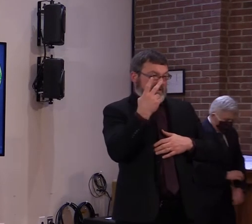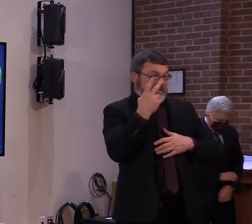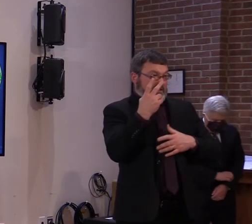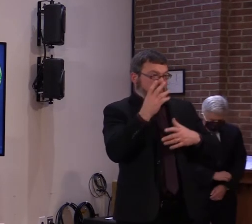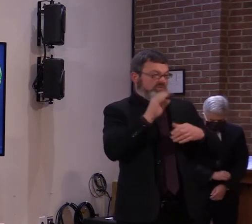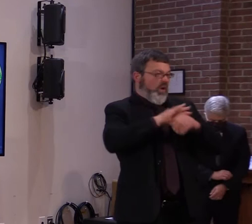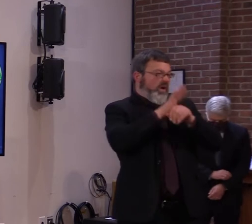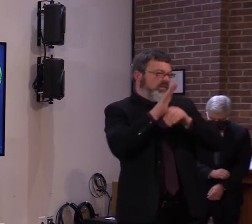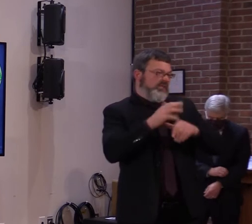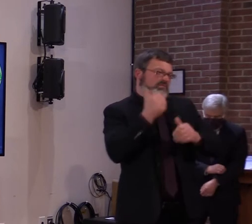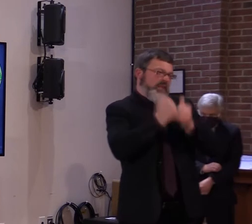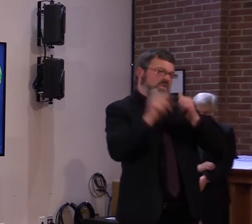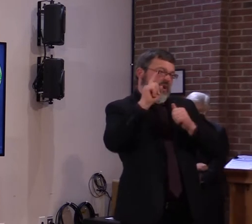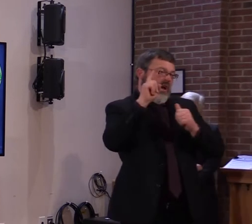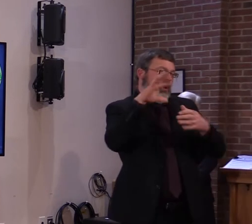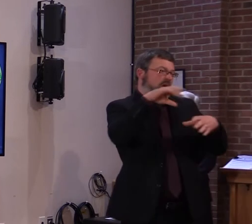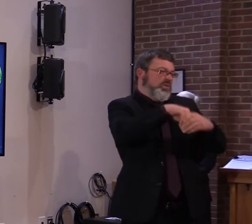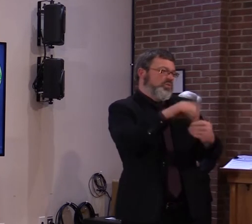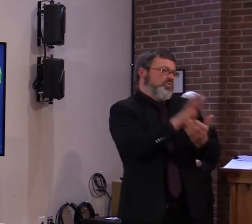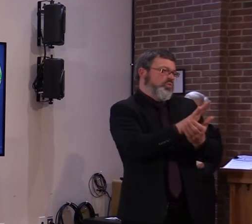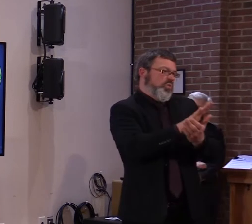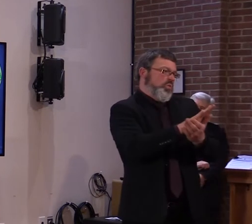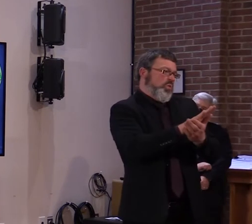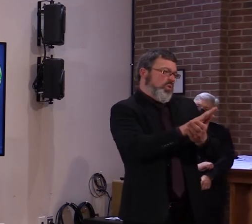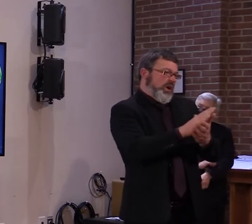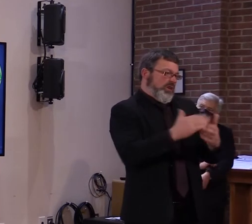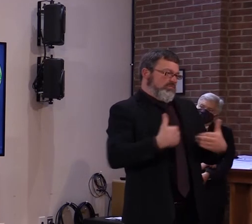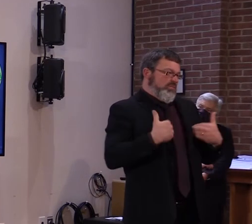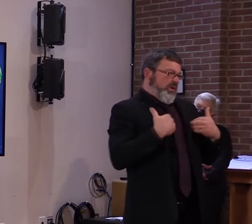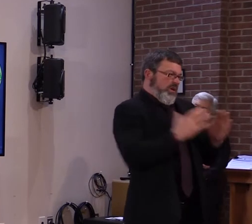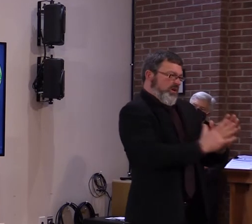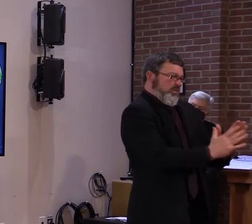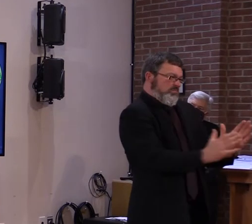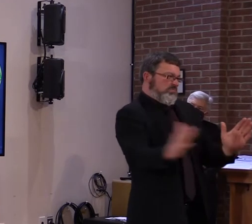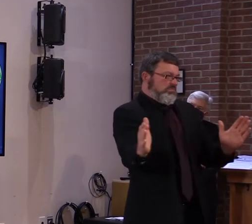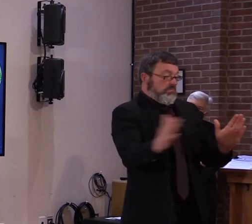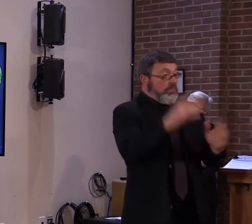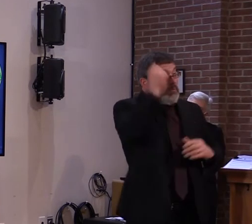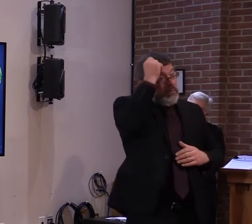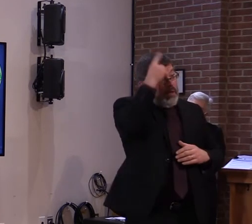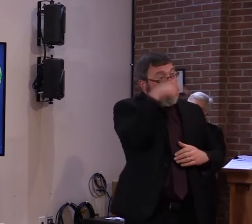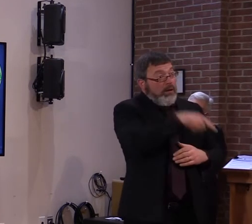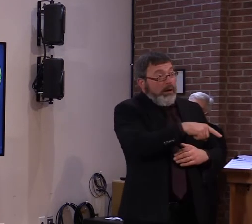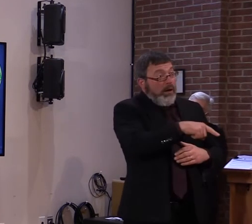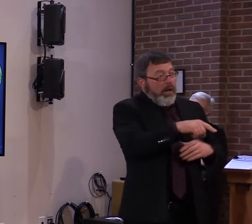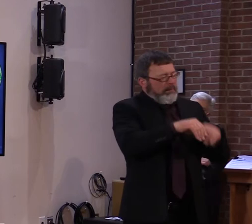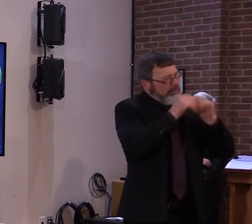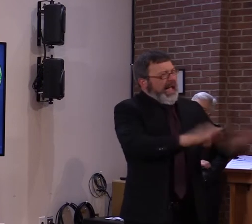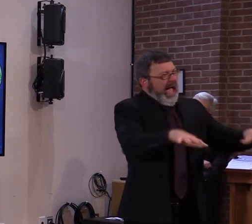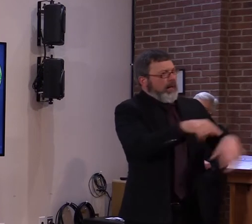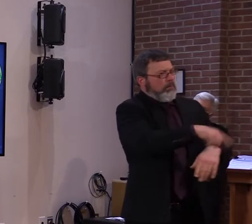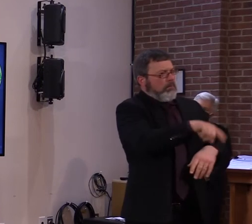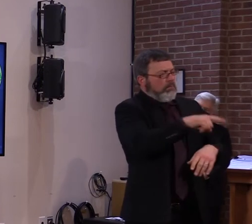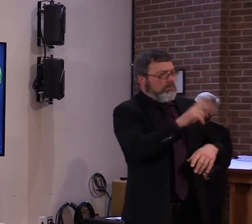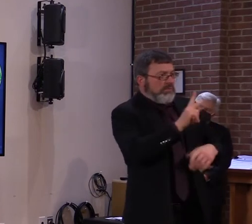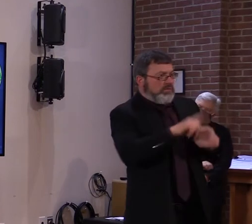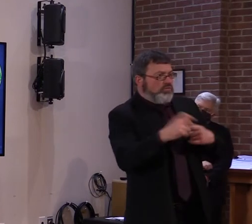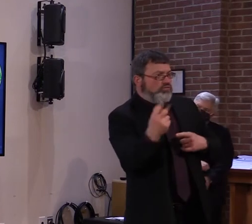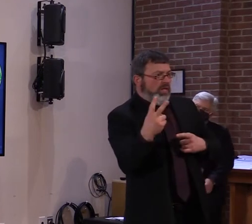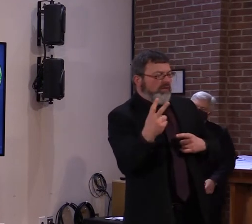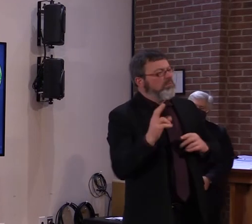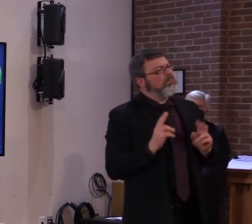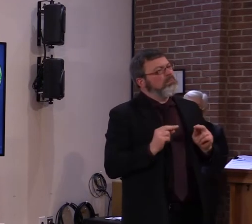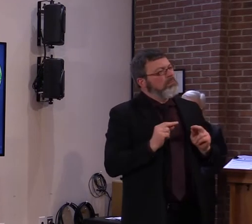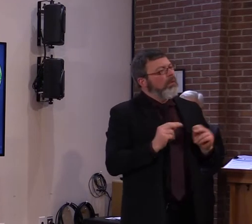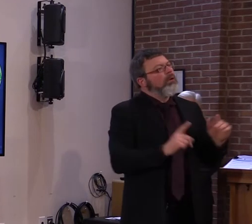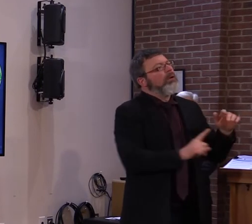of transmission of virus in school have been very limited and not led to large outbreaks. This shows that they can